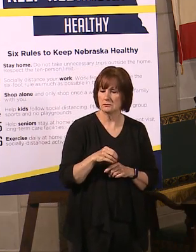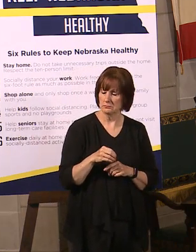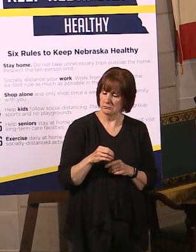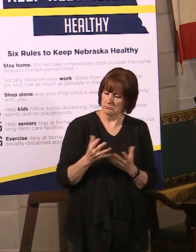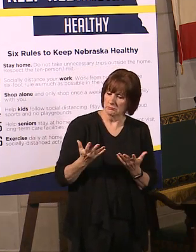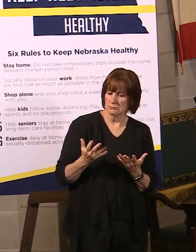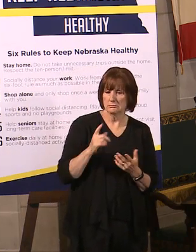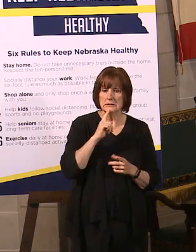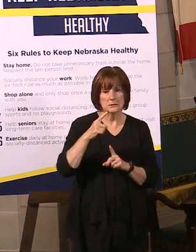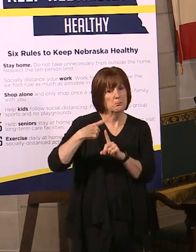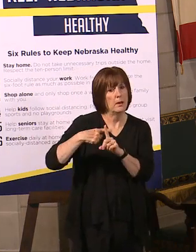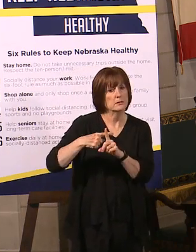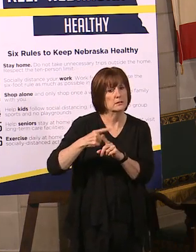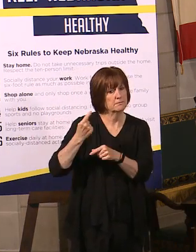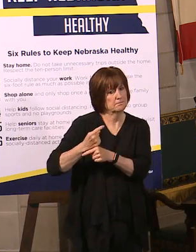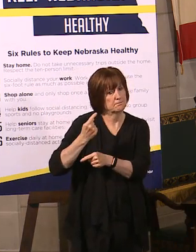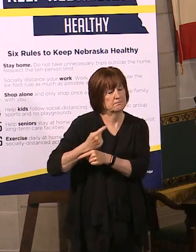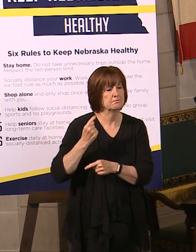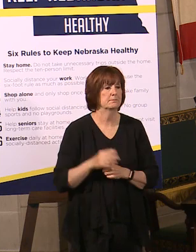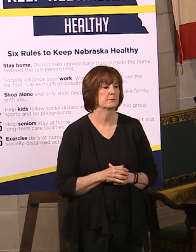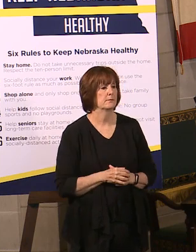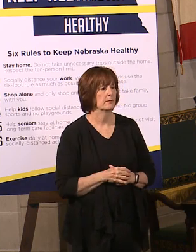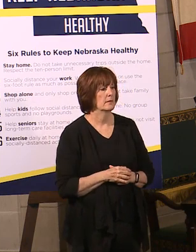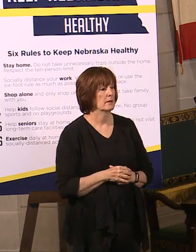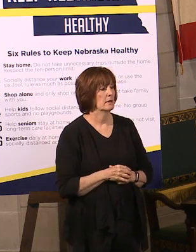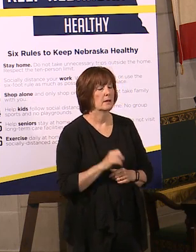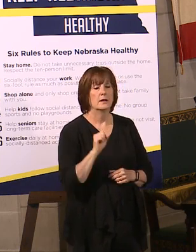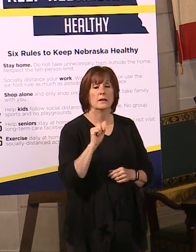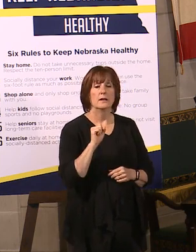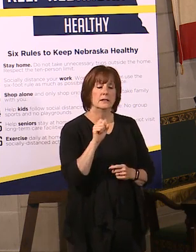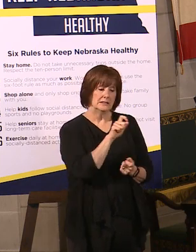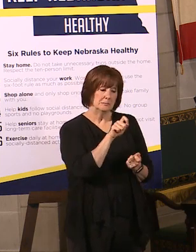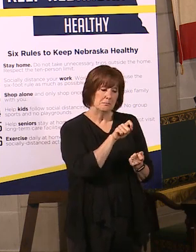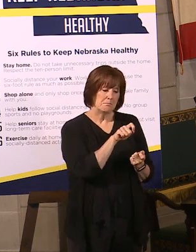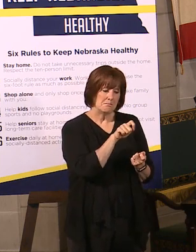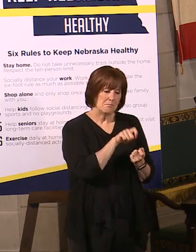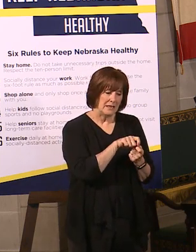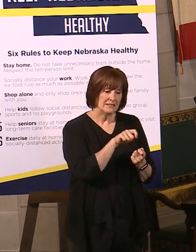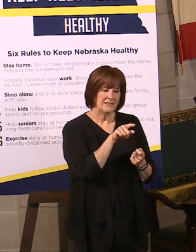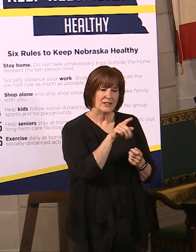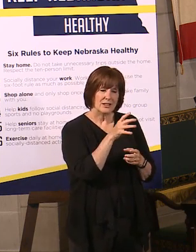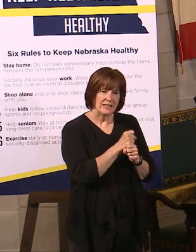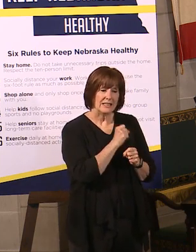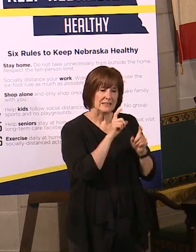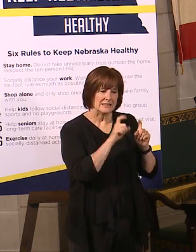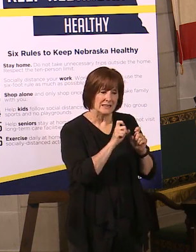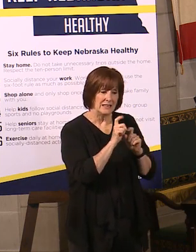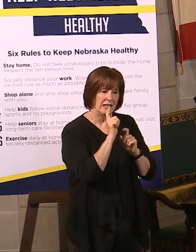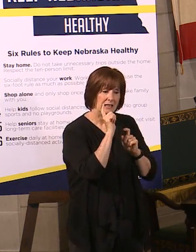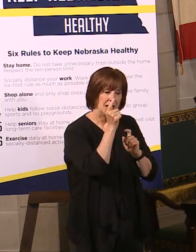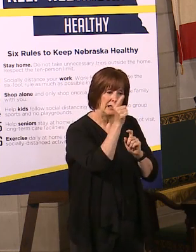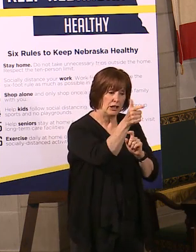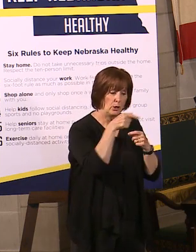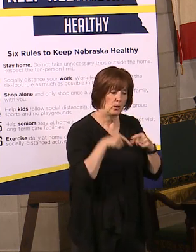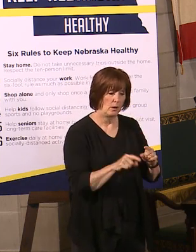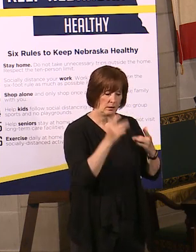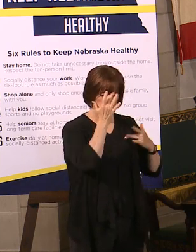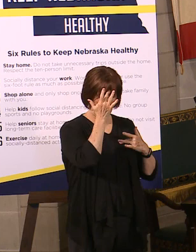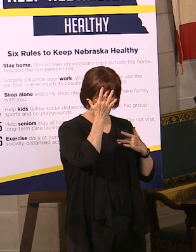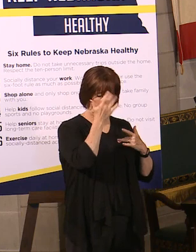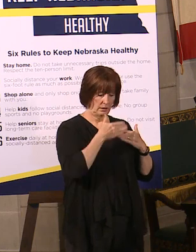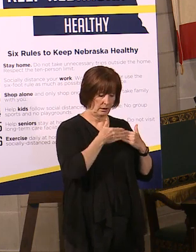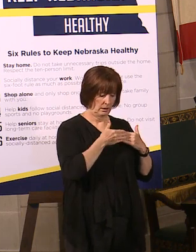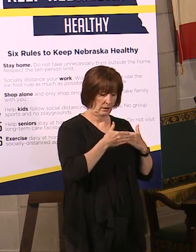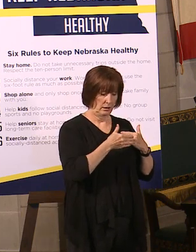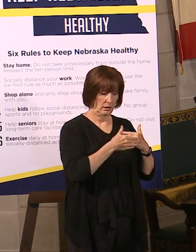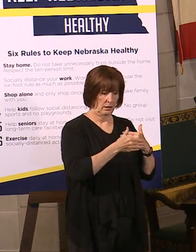positive. The specificity, though, is as the illness goes on and you get tested later on in the illness, and sometimes you